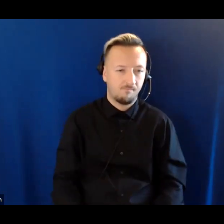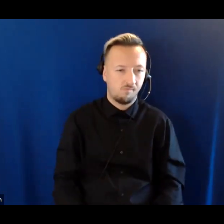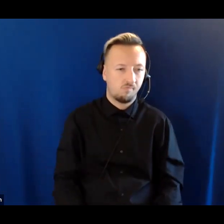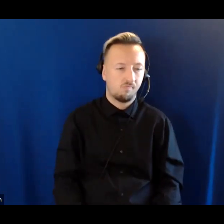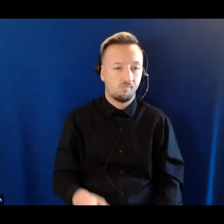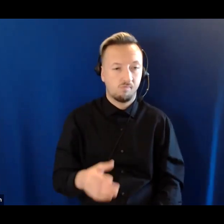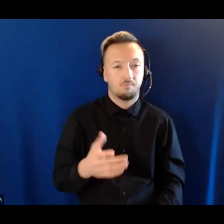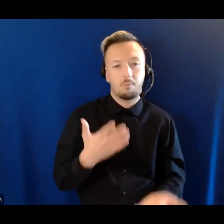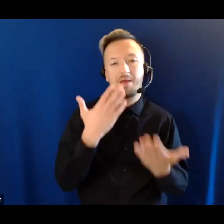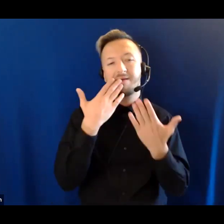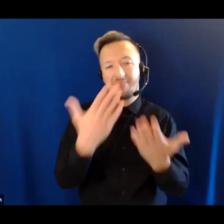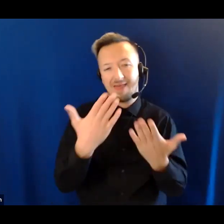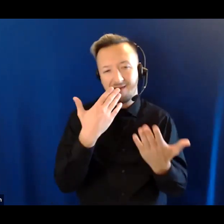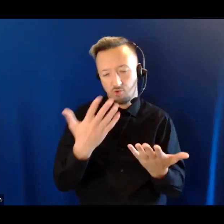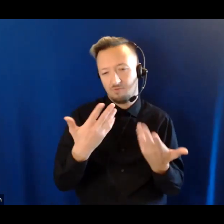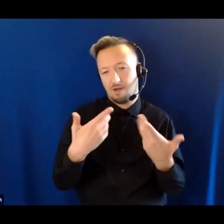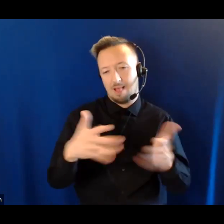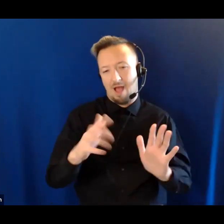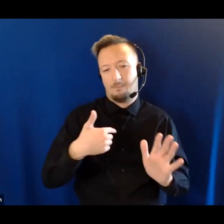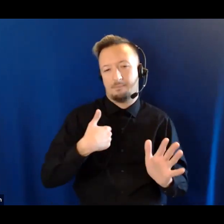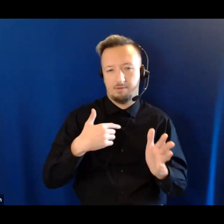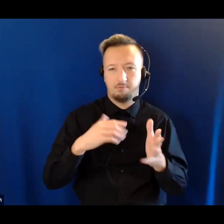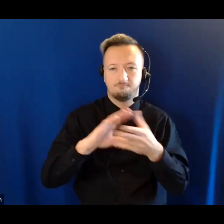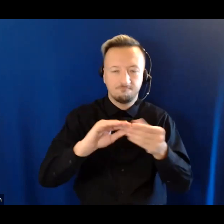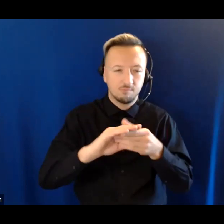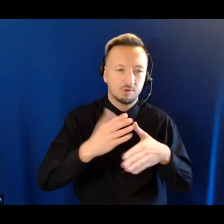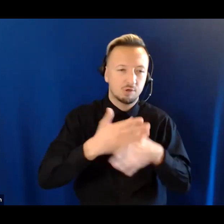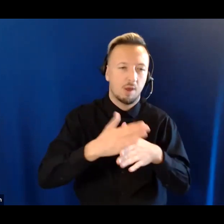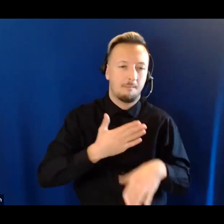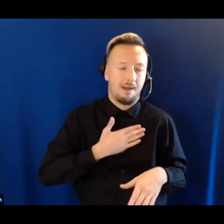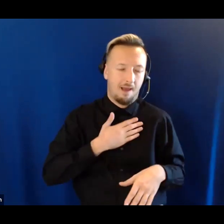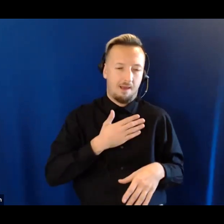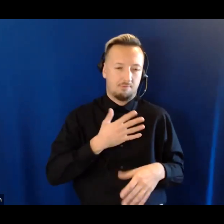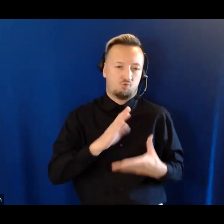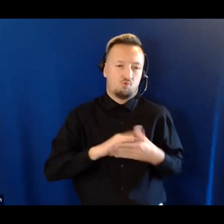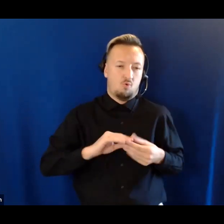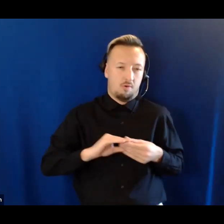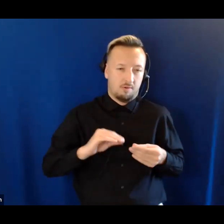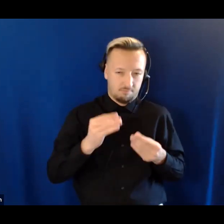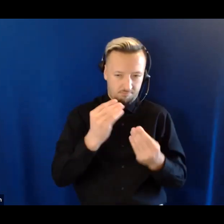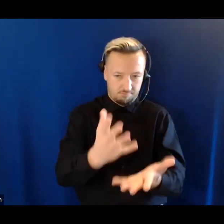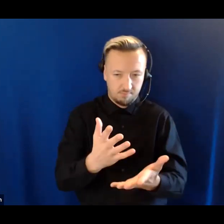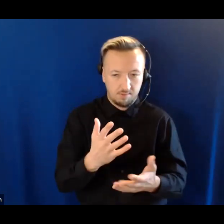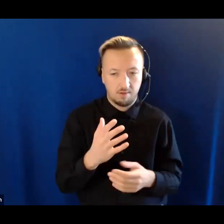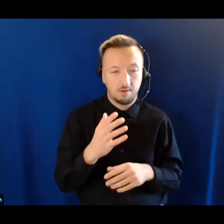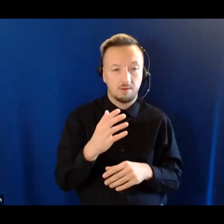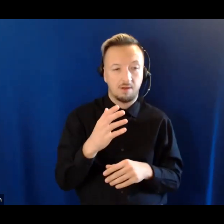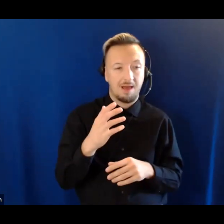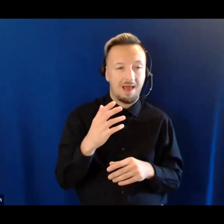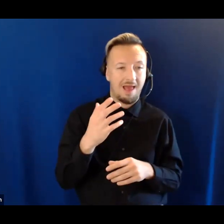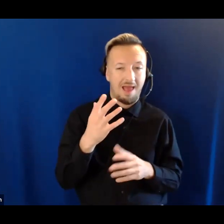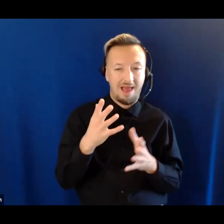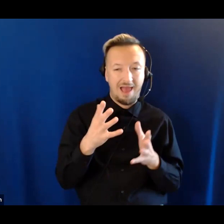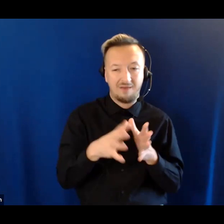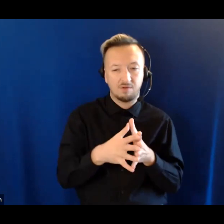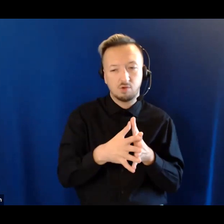I thank you for letting me be vulnerable with you today. And I'm thankful for where I am today, and also realize that I have so much more to